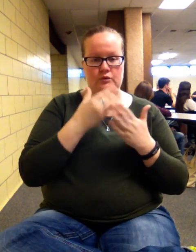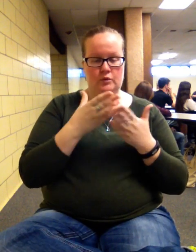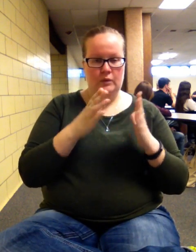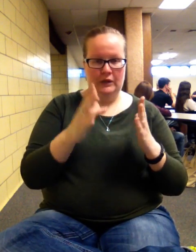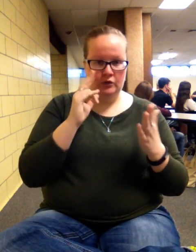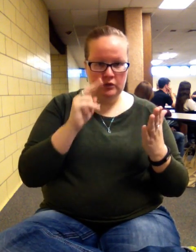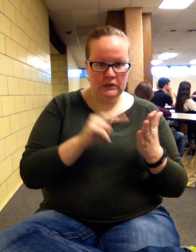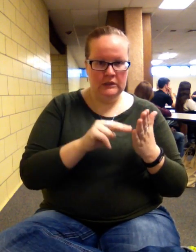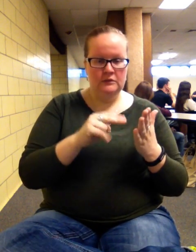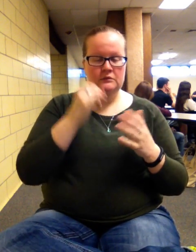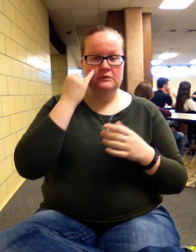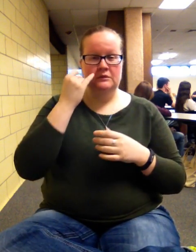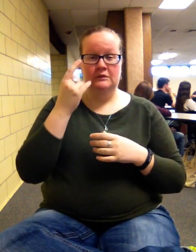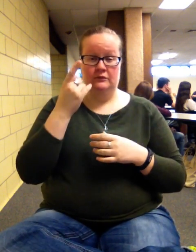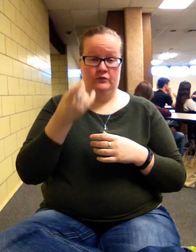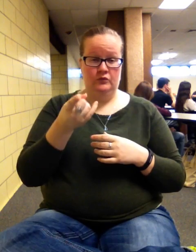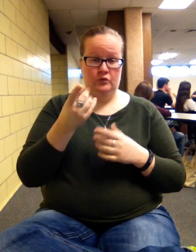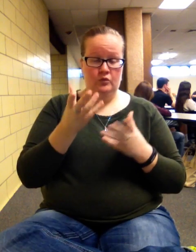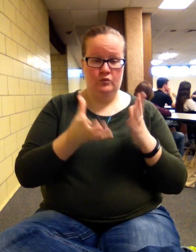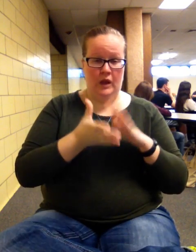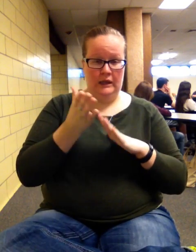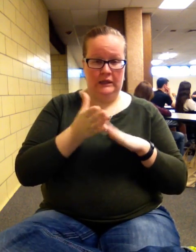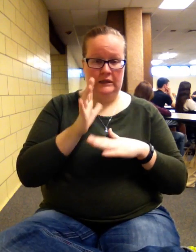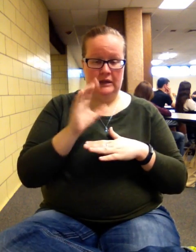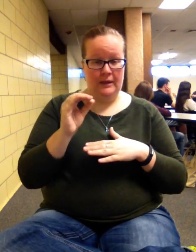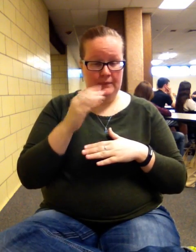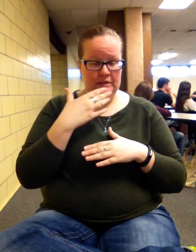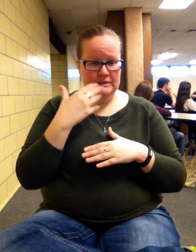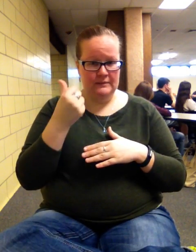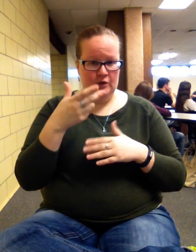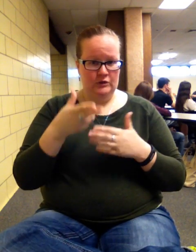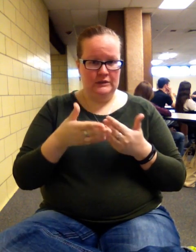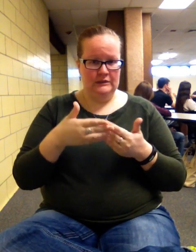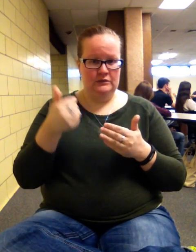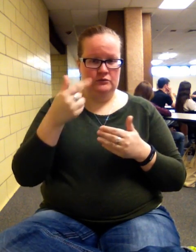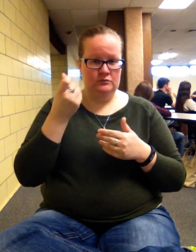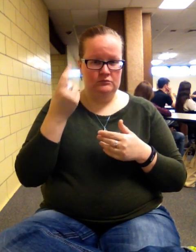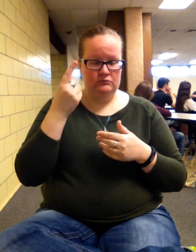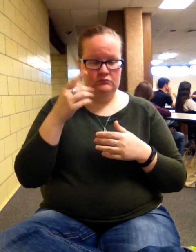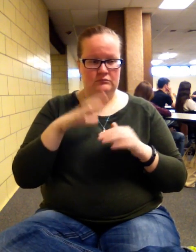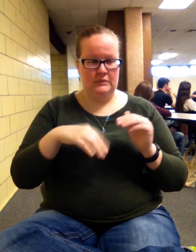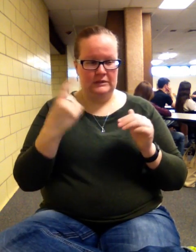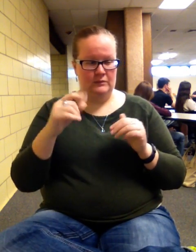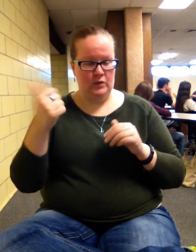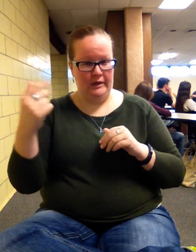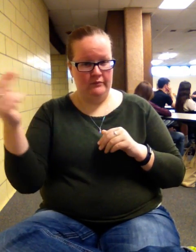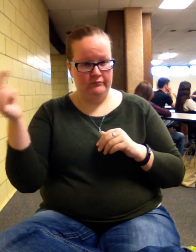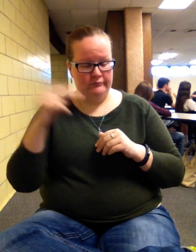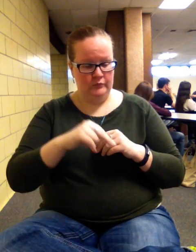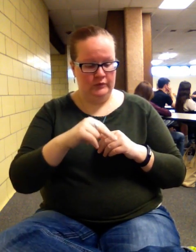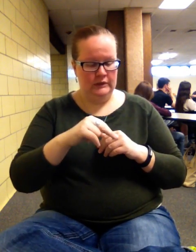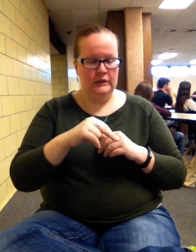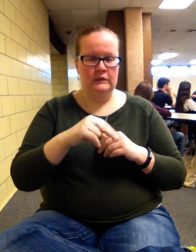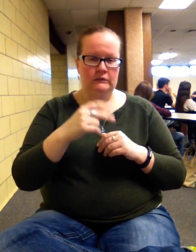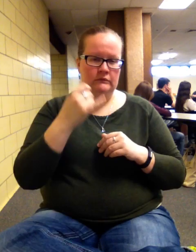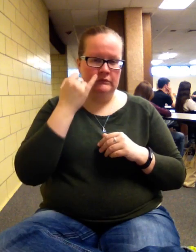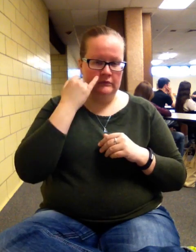you're an outsider looking in. If you're an outsider looking in, you might just have to get some kind of a feel for what's in their footnotes, or like I said, use